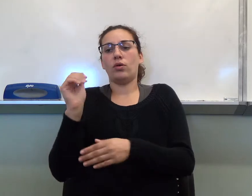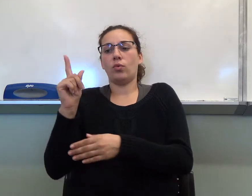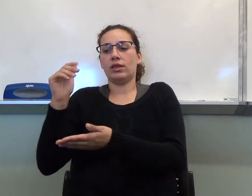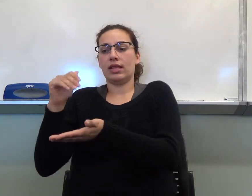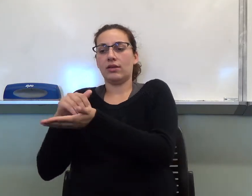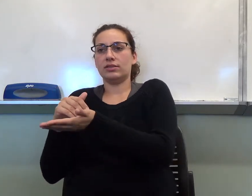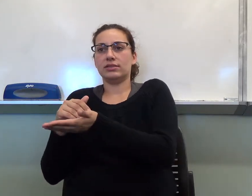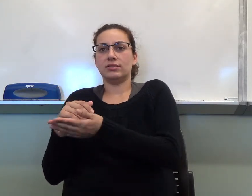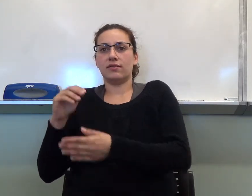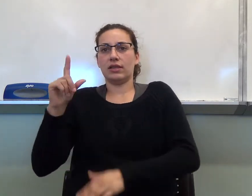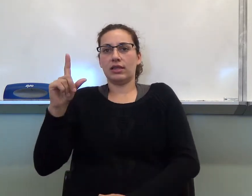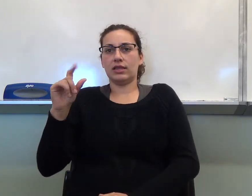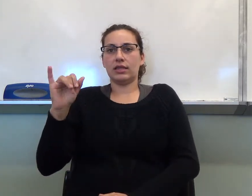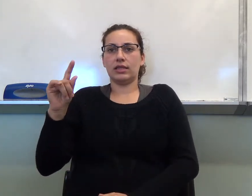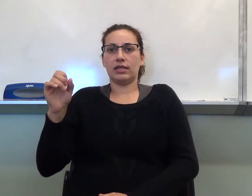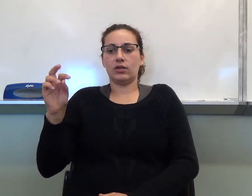small. Okay.